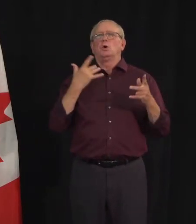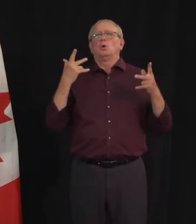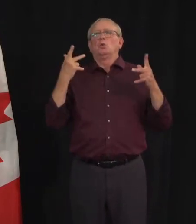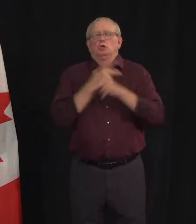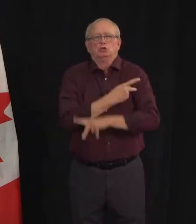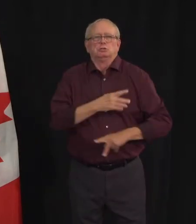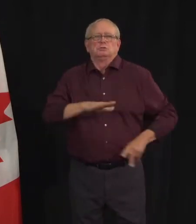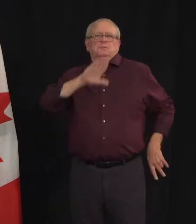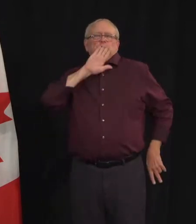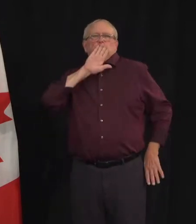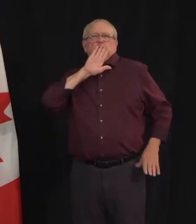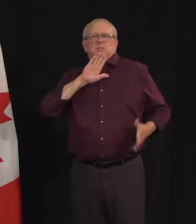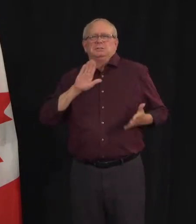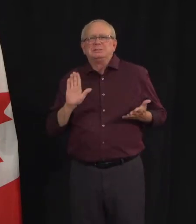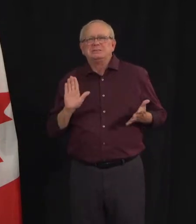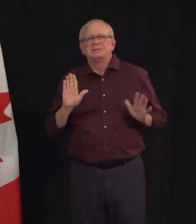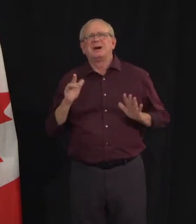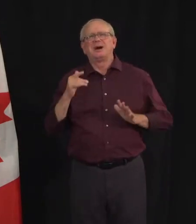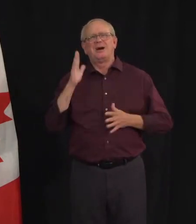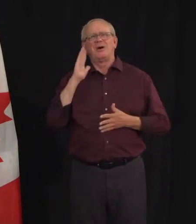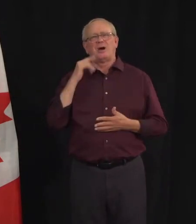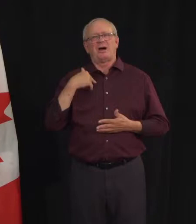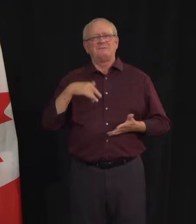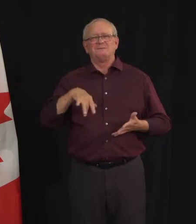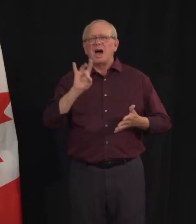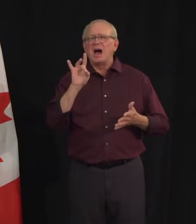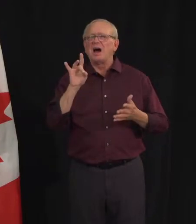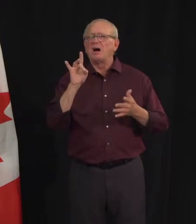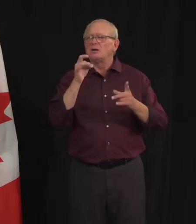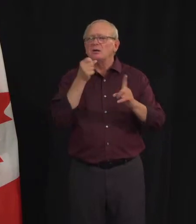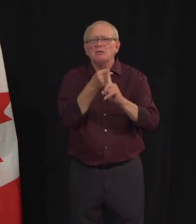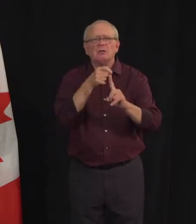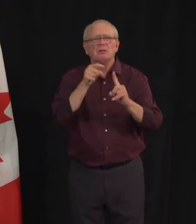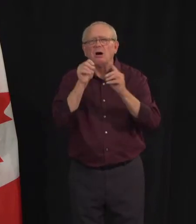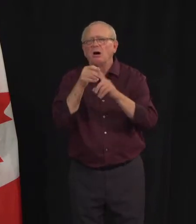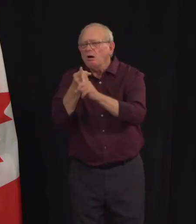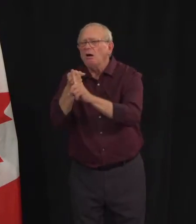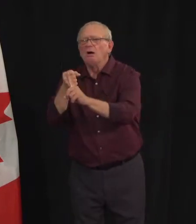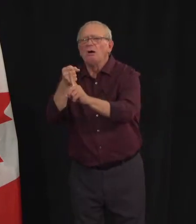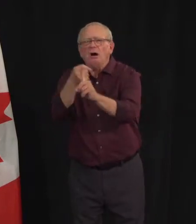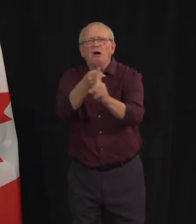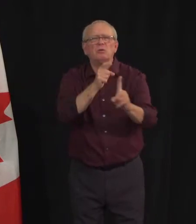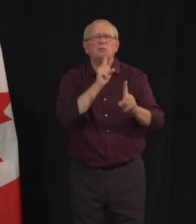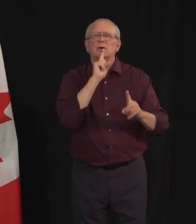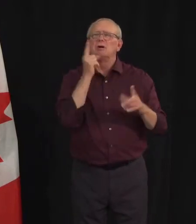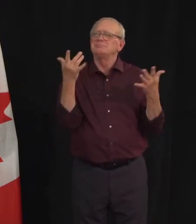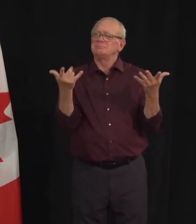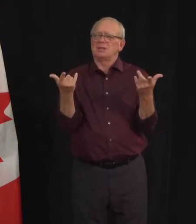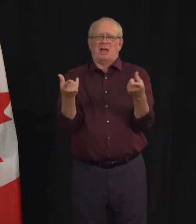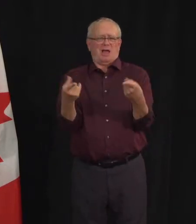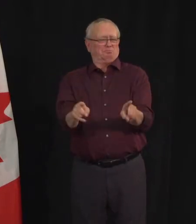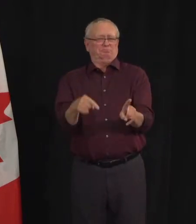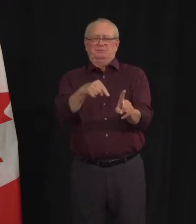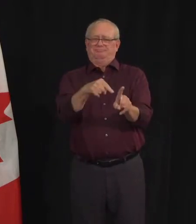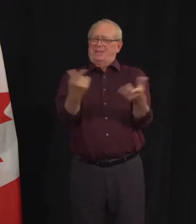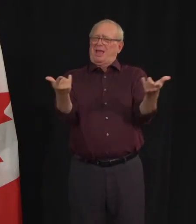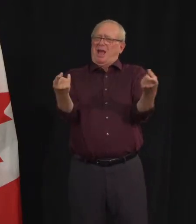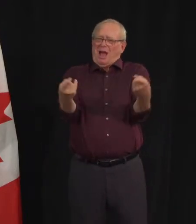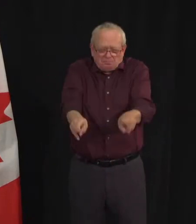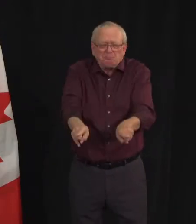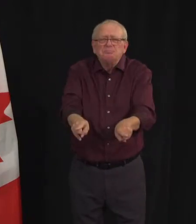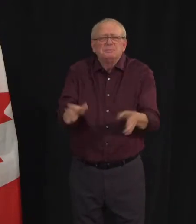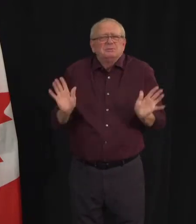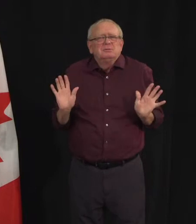we are investigating have been triggered by a series of unfortunate events. I confess that I sometimes forget to sanitize my